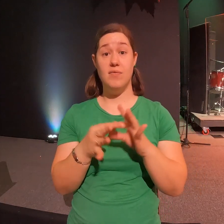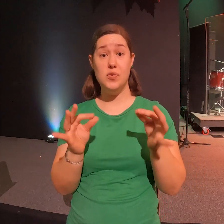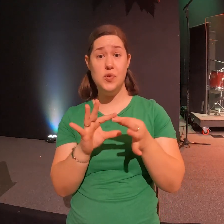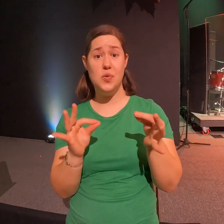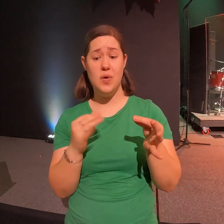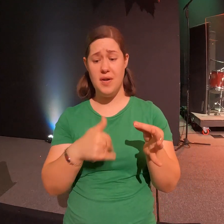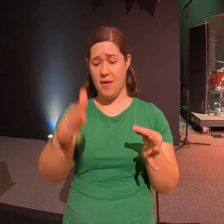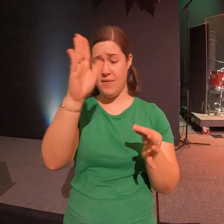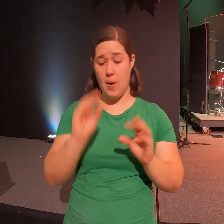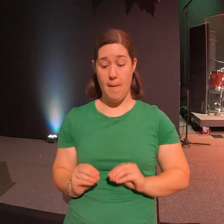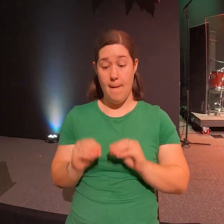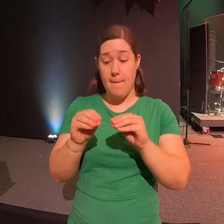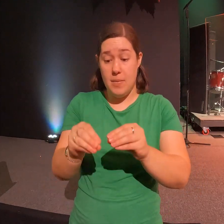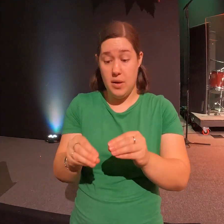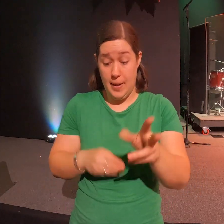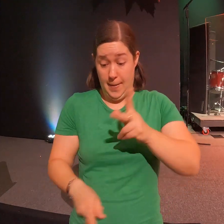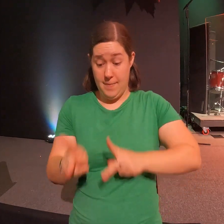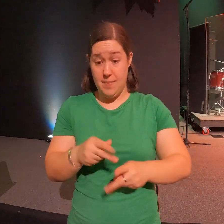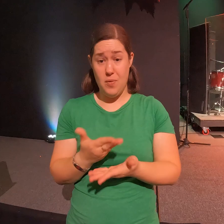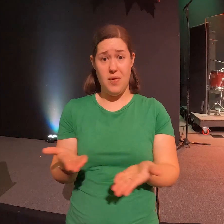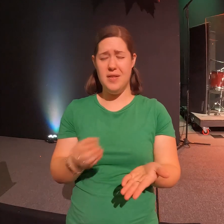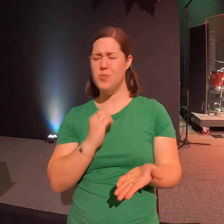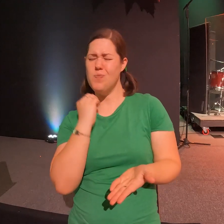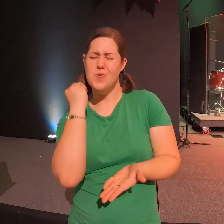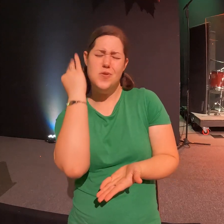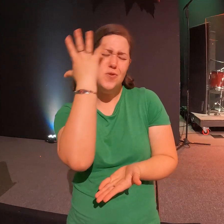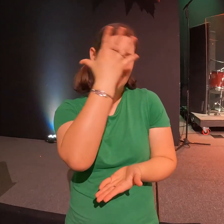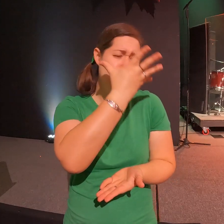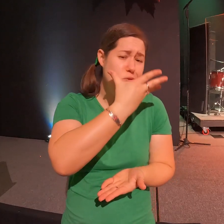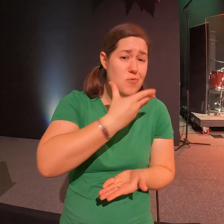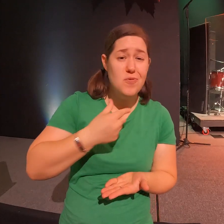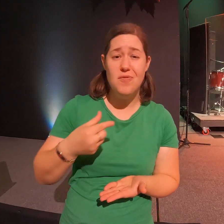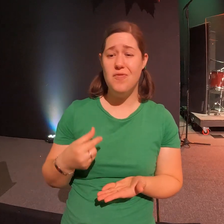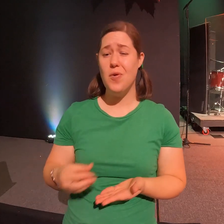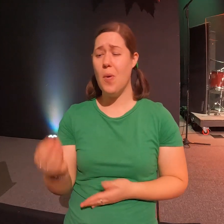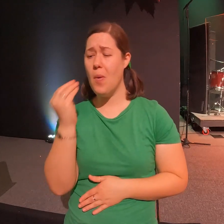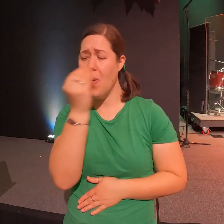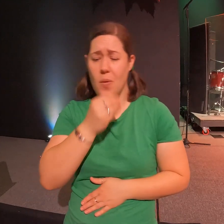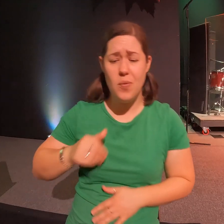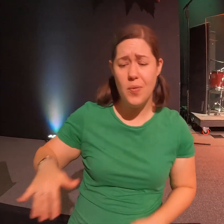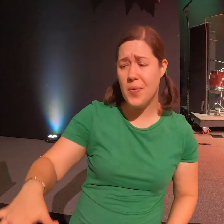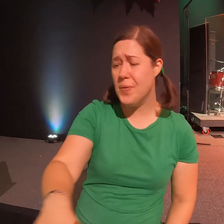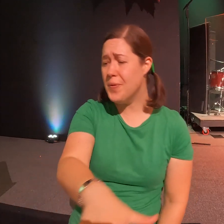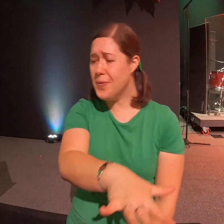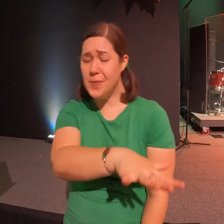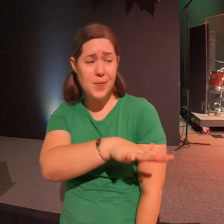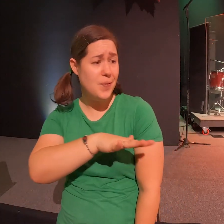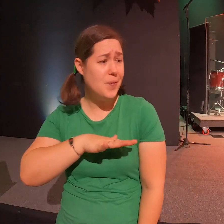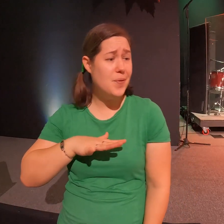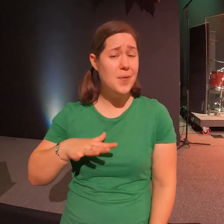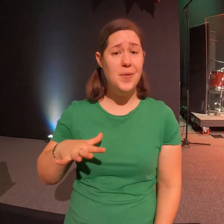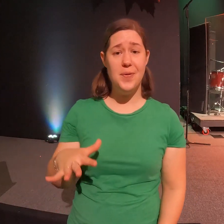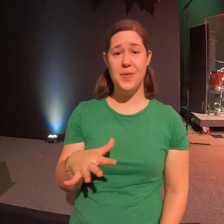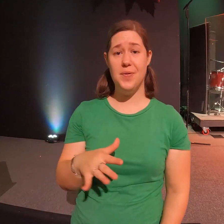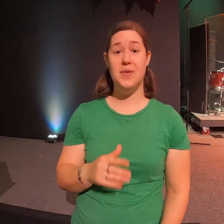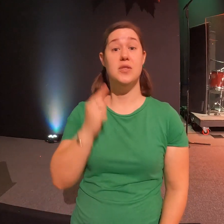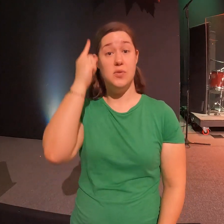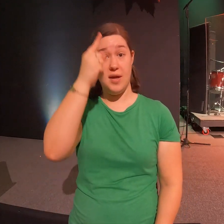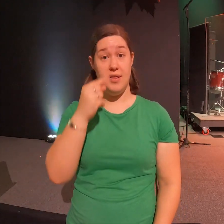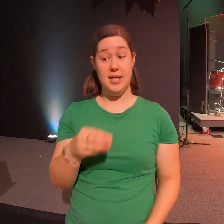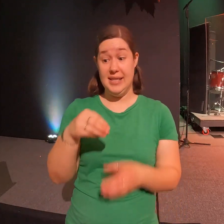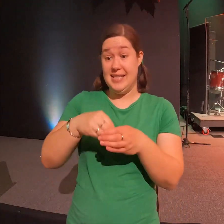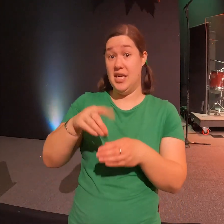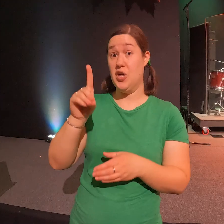this beautiful garden, it's all yours. I think in our DNA, caring became a part of it.